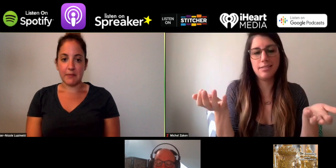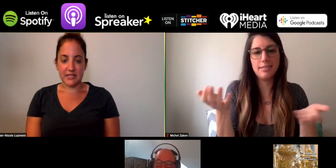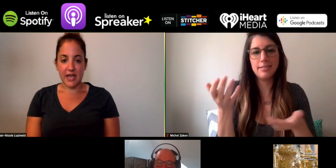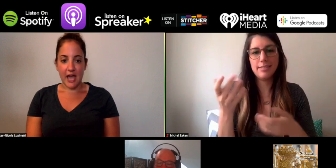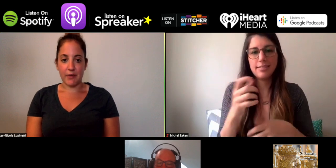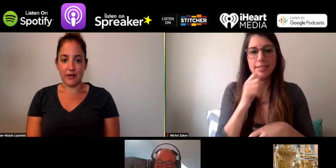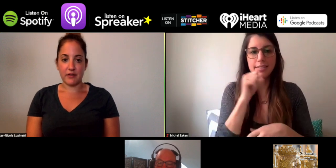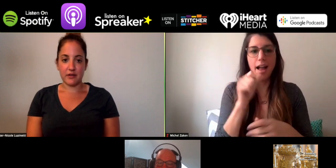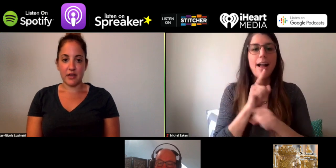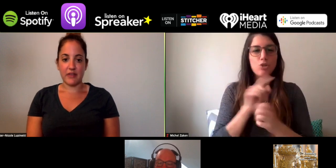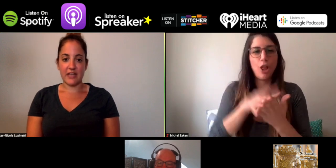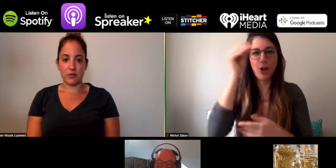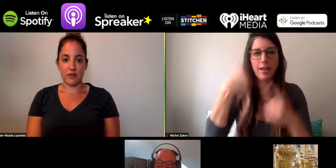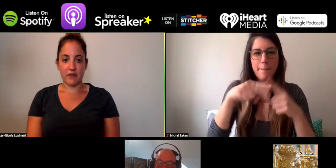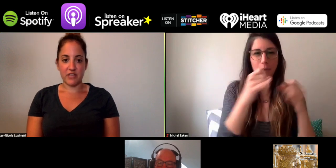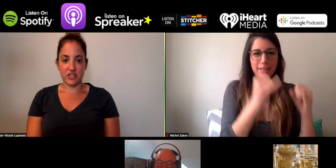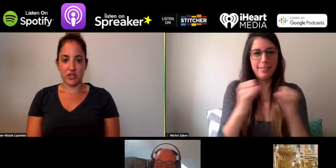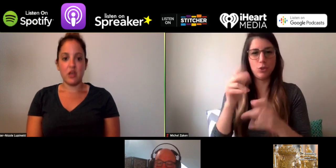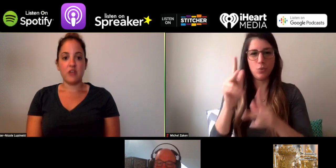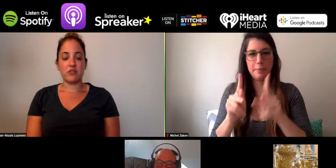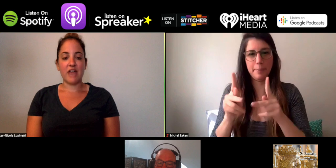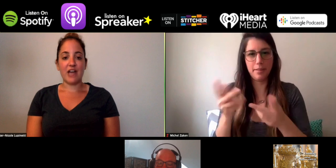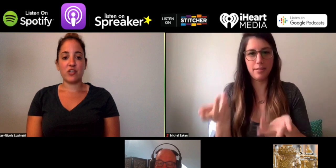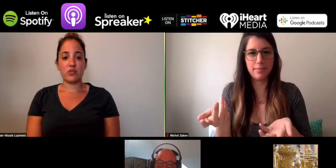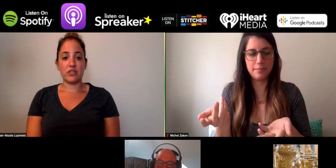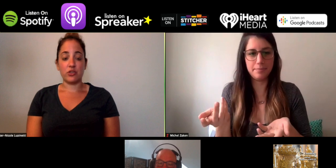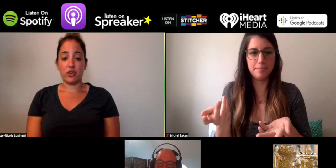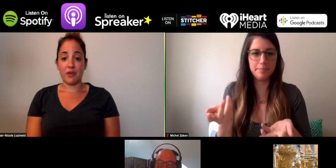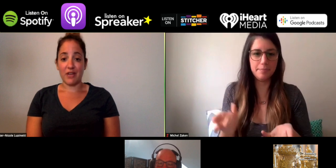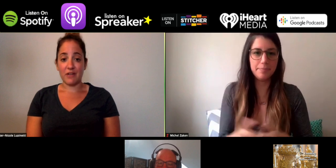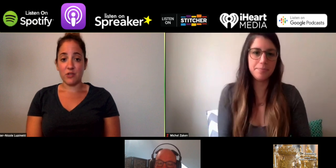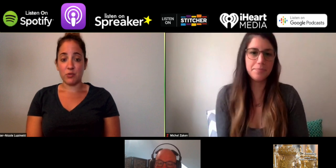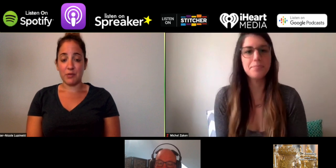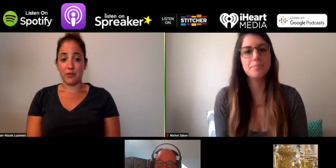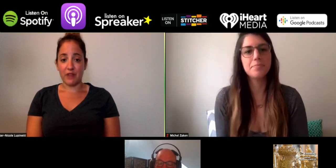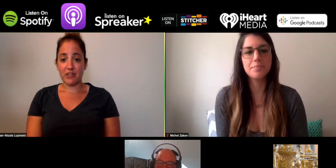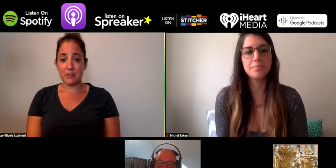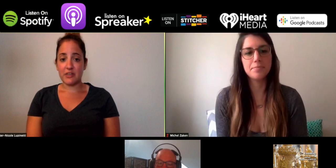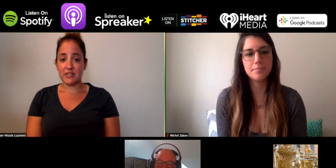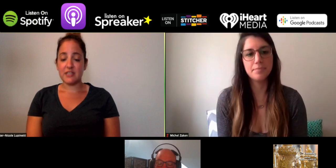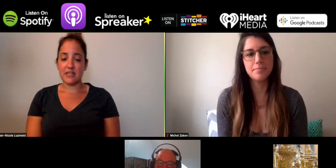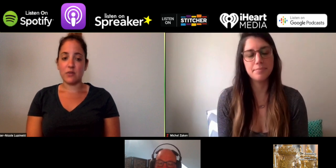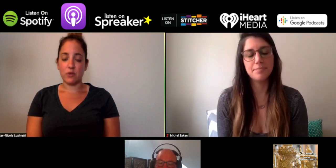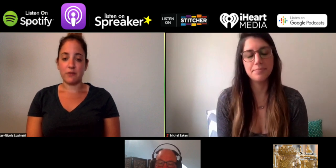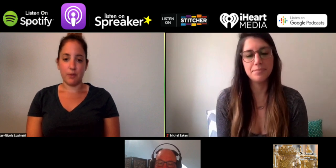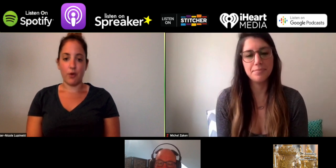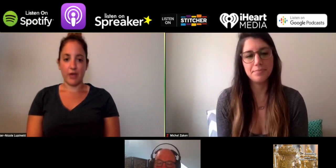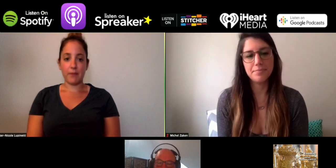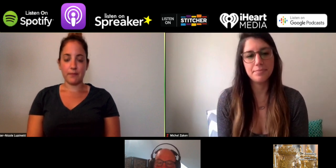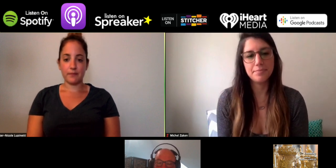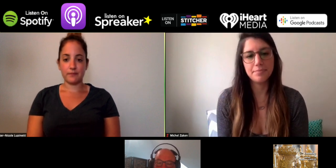blanket statements that happen in that sort of conversation. So to actually learn about individual people and their experiences, that's a whole